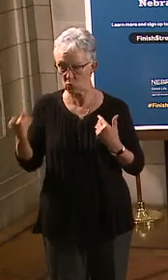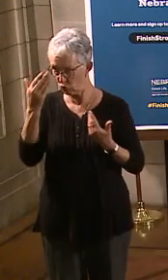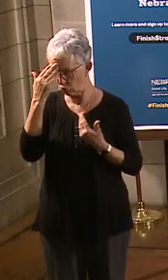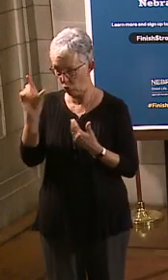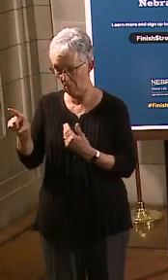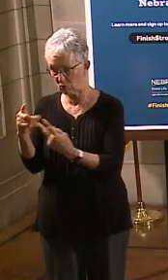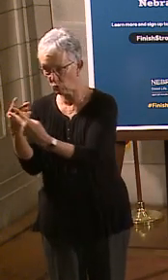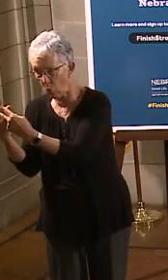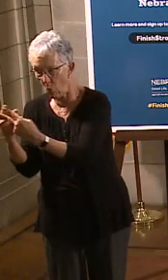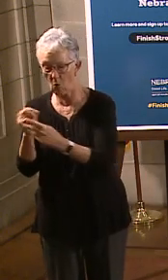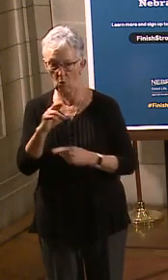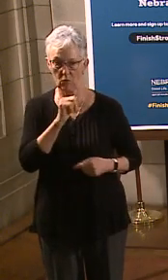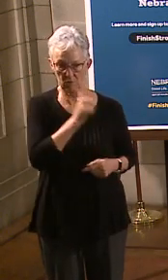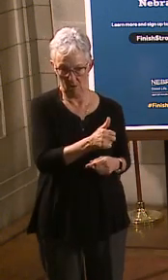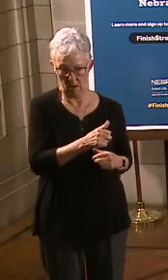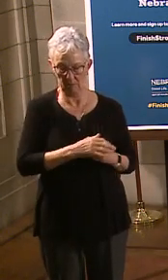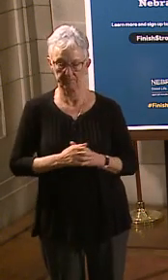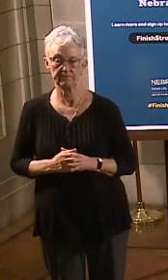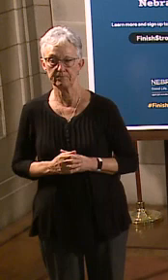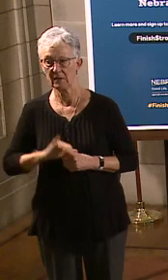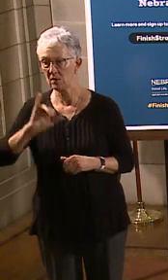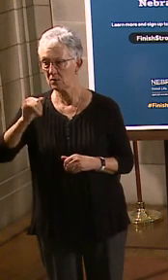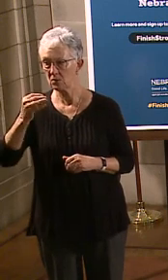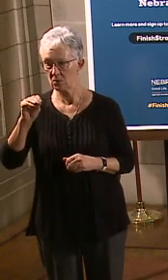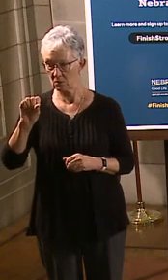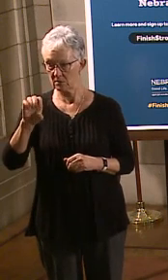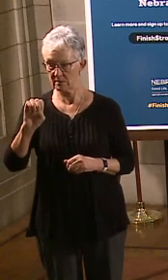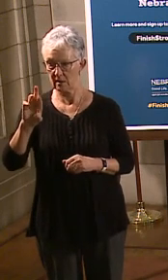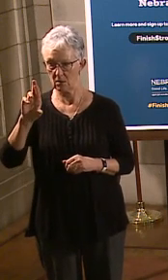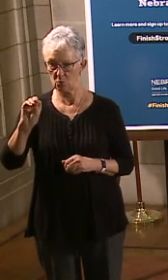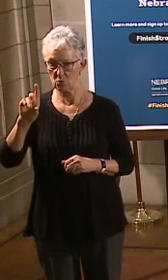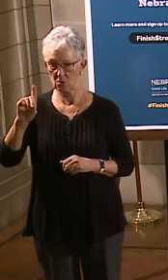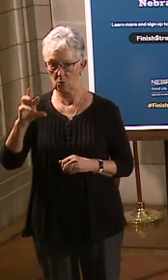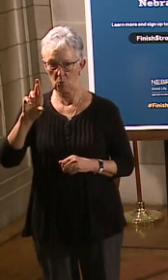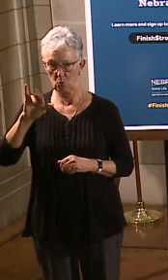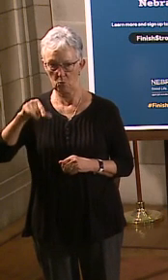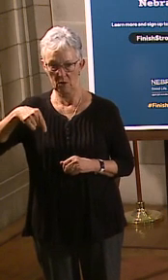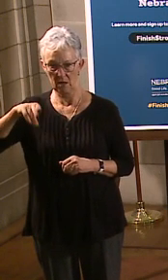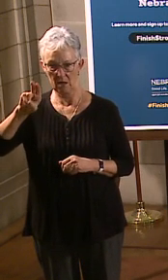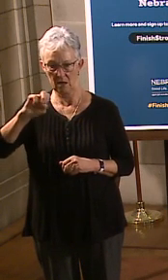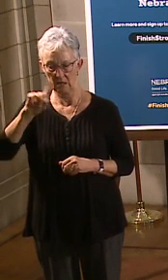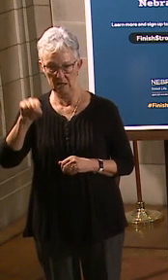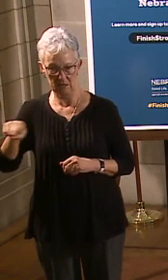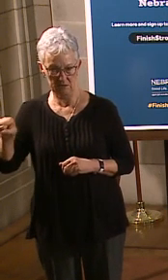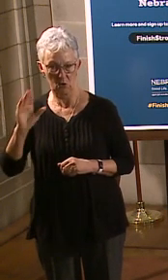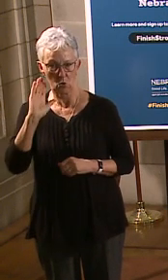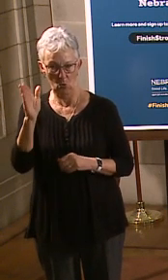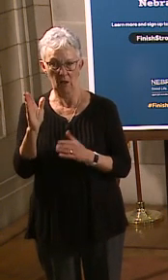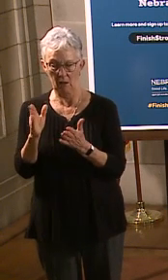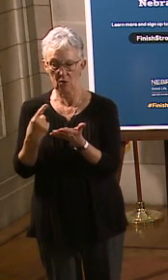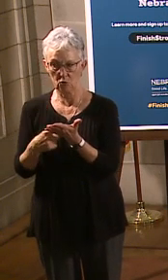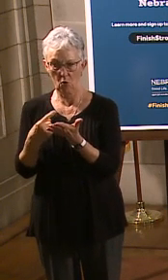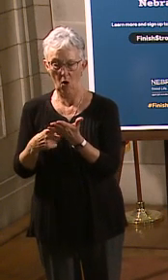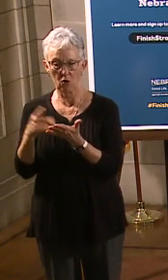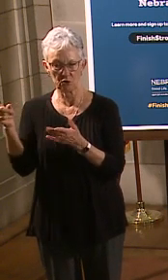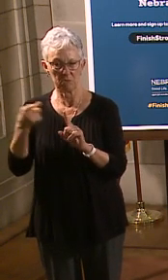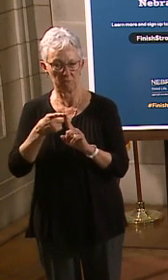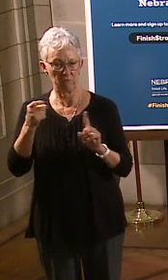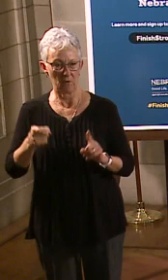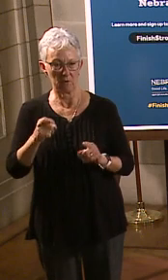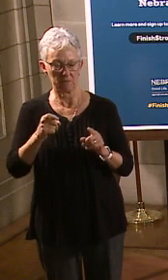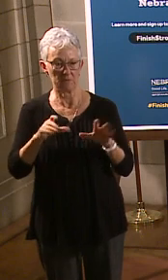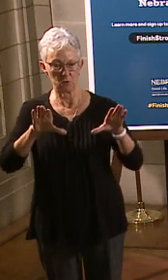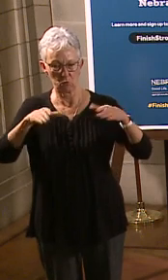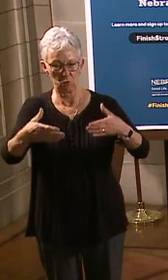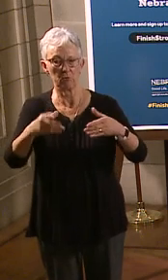going to have Josie Rodriguez, who is our administrator for health disparities and health equities in the Department of Health and Human Services, talk